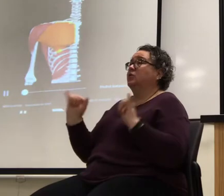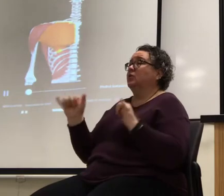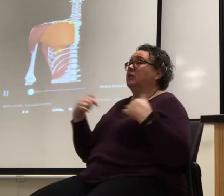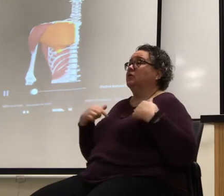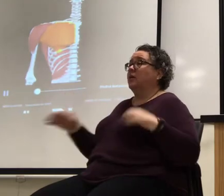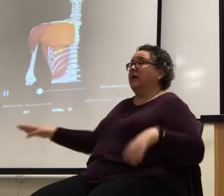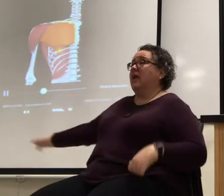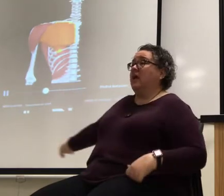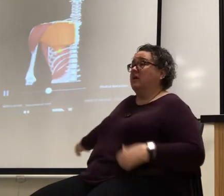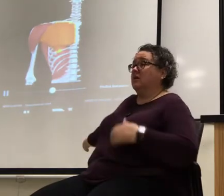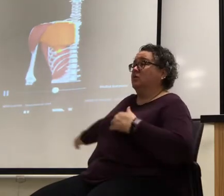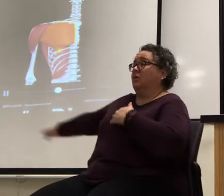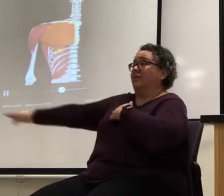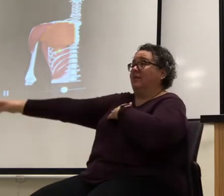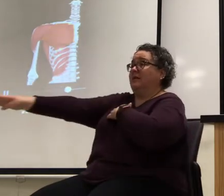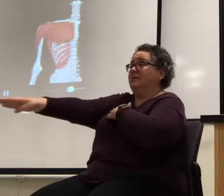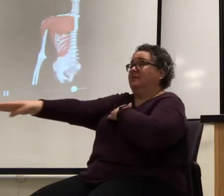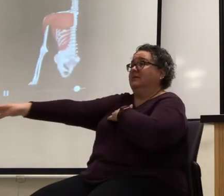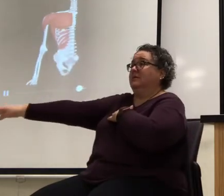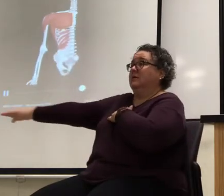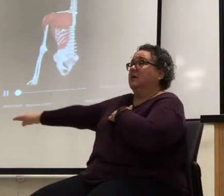Here's medial rotation.